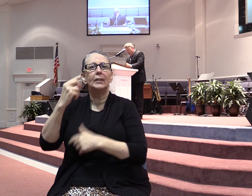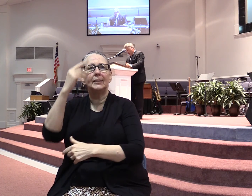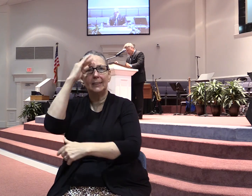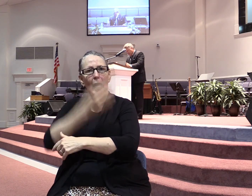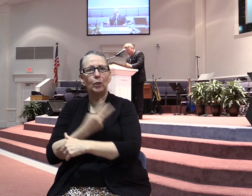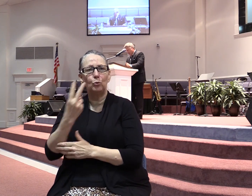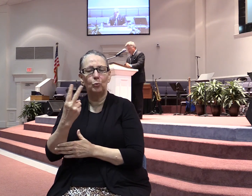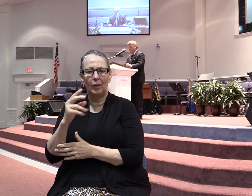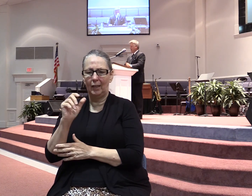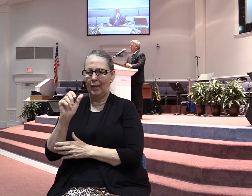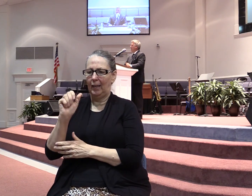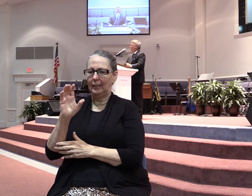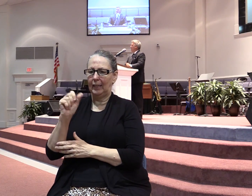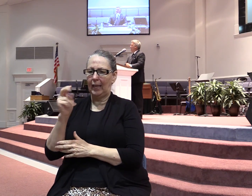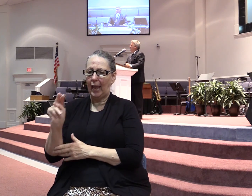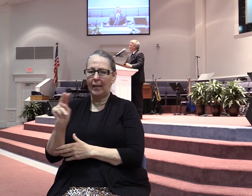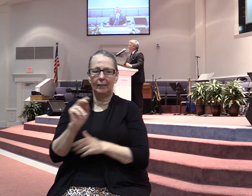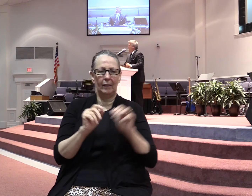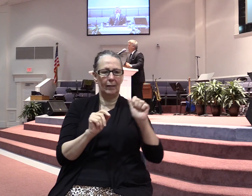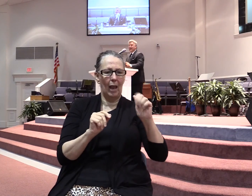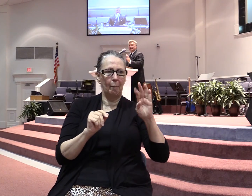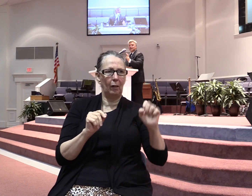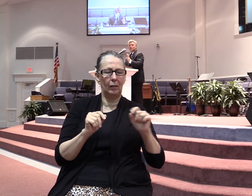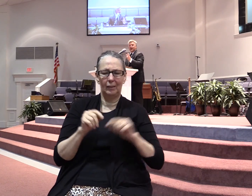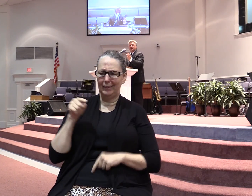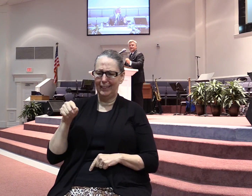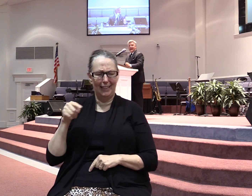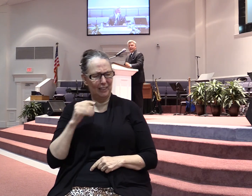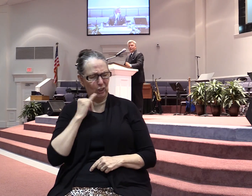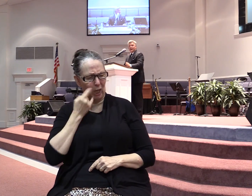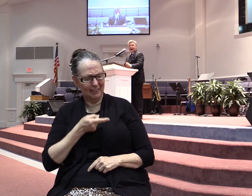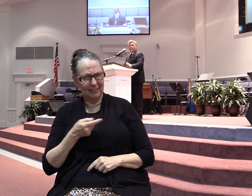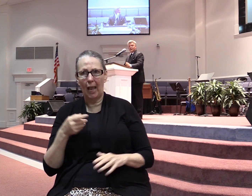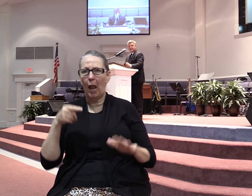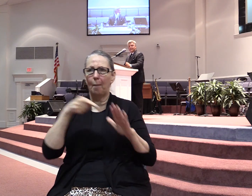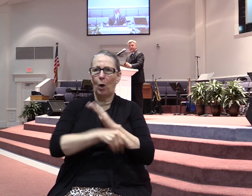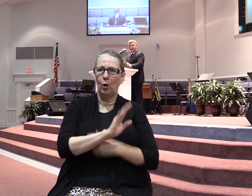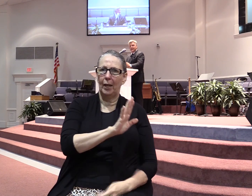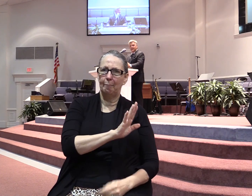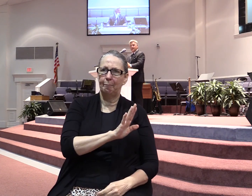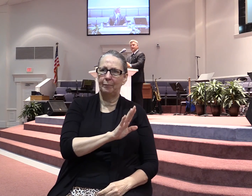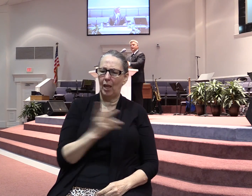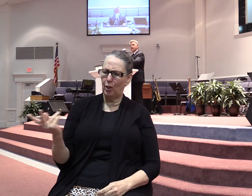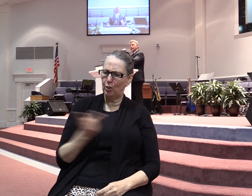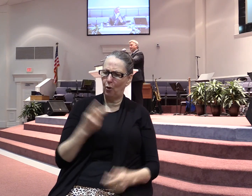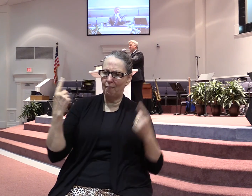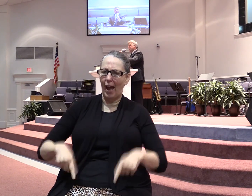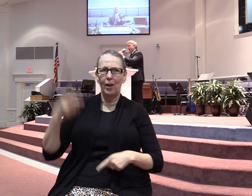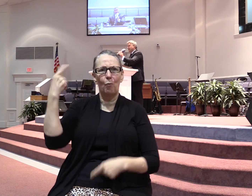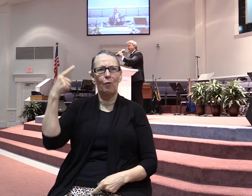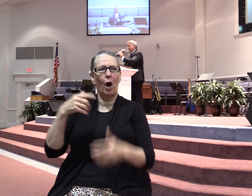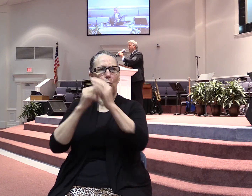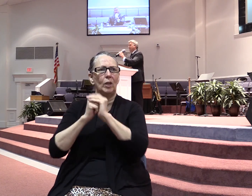earth kills his brother. Isn't it amazing? Two brothers fighting over how to worship. The